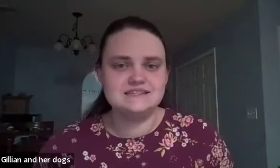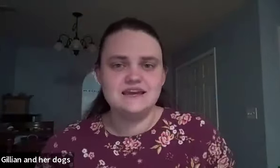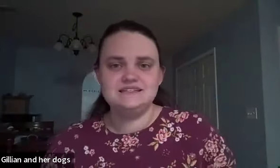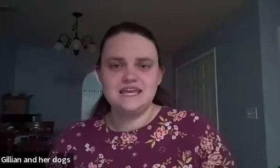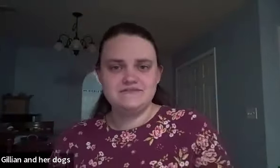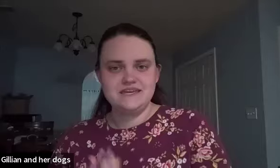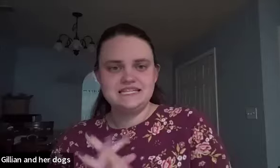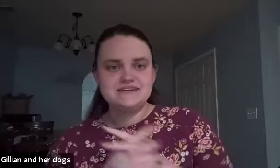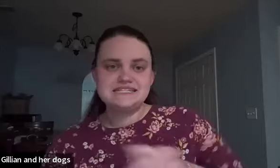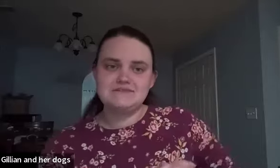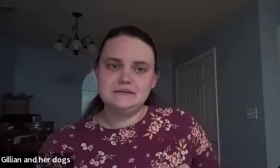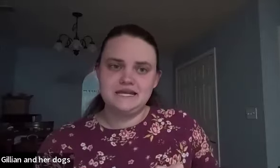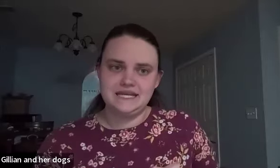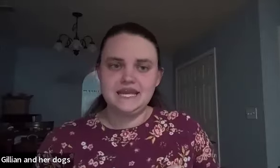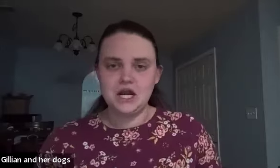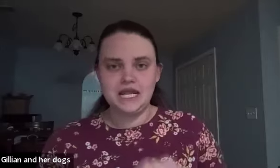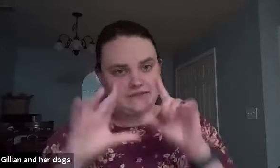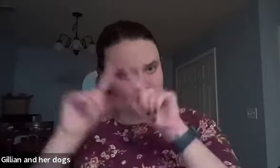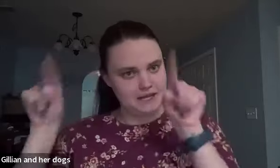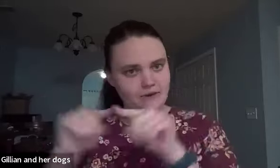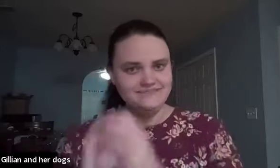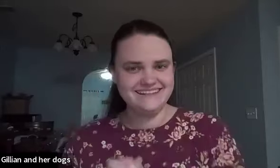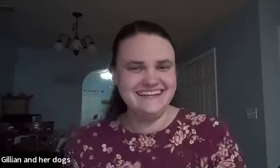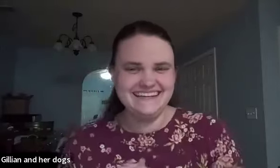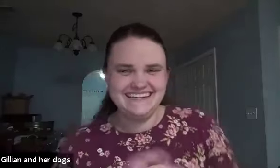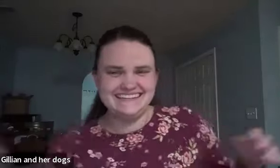is David's lovely buddy and their camera.